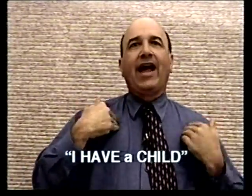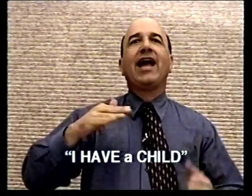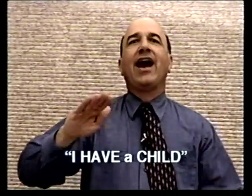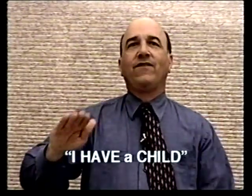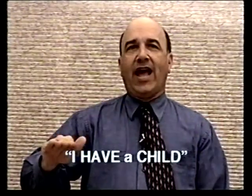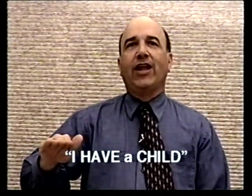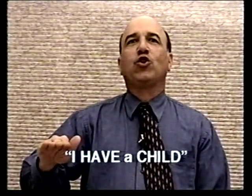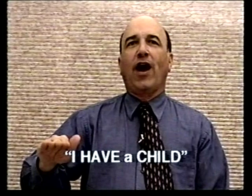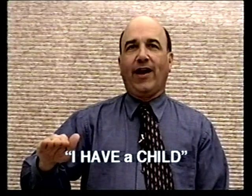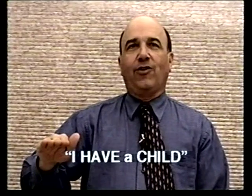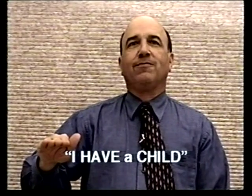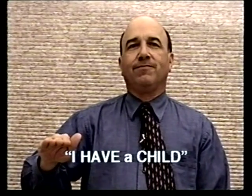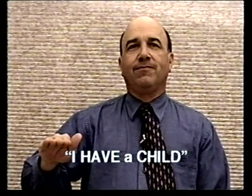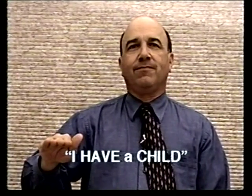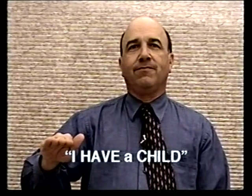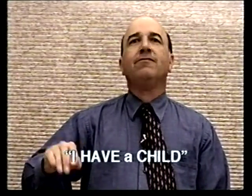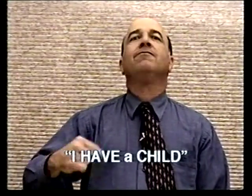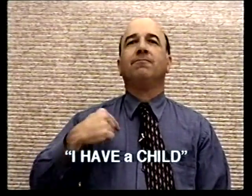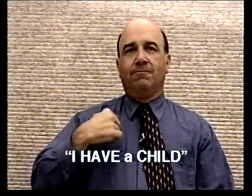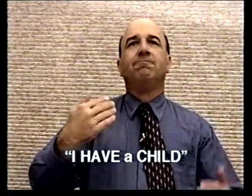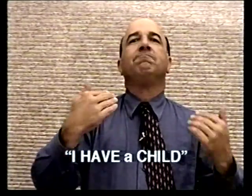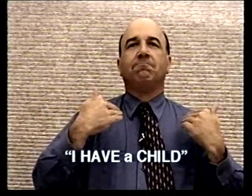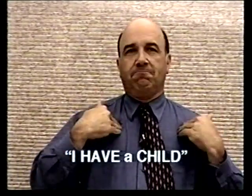I have a child.